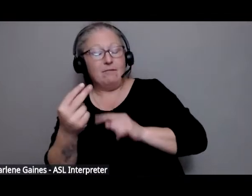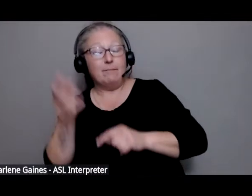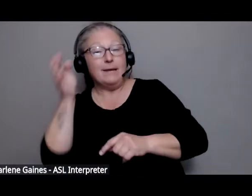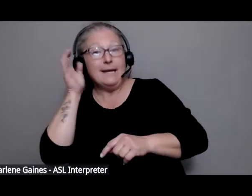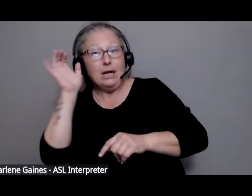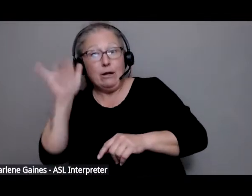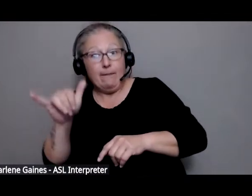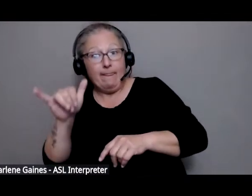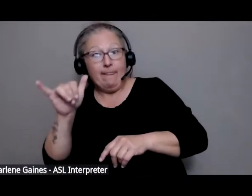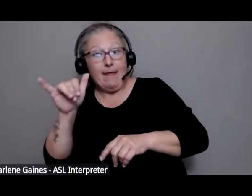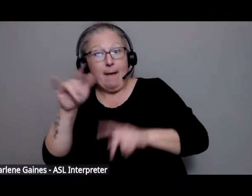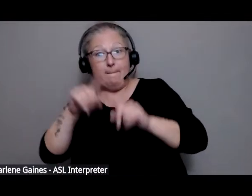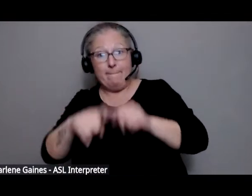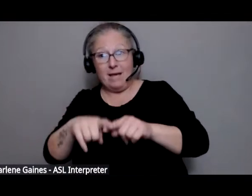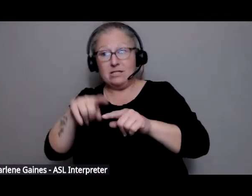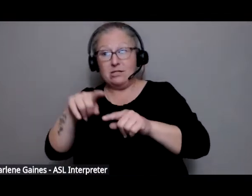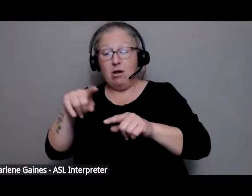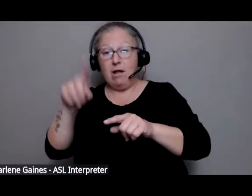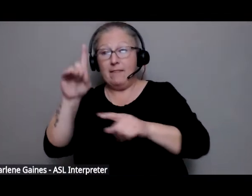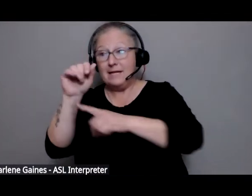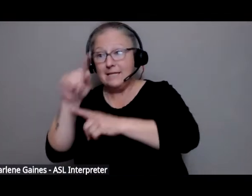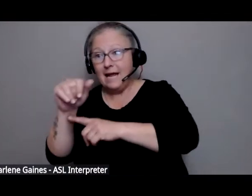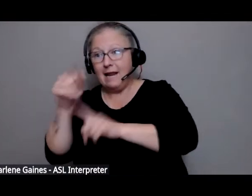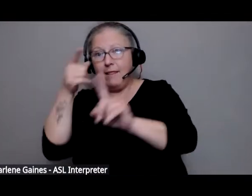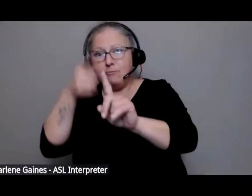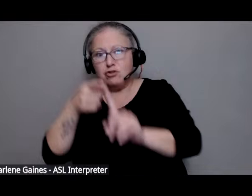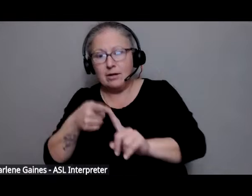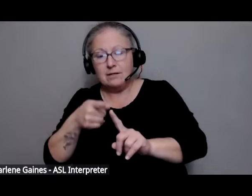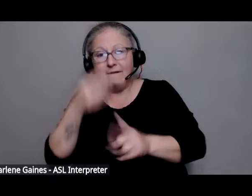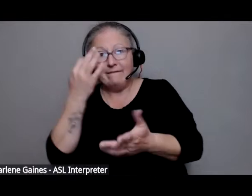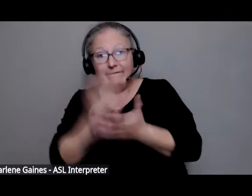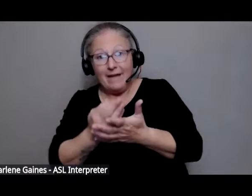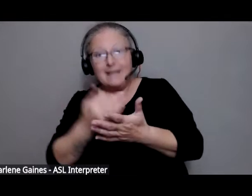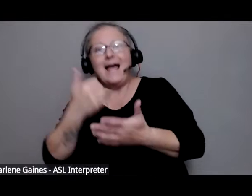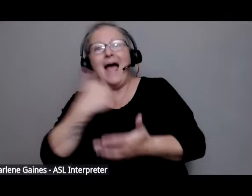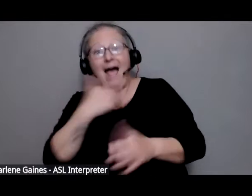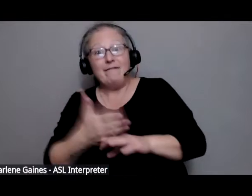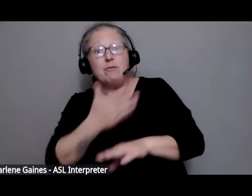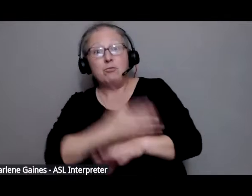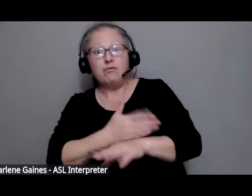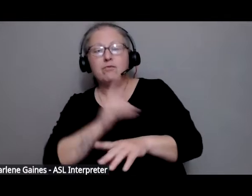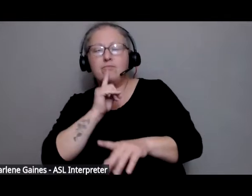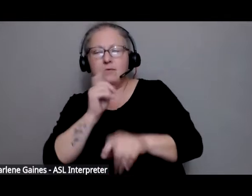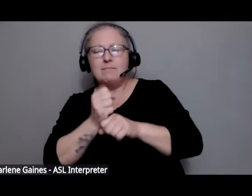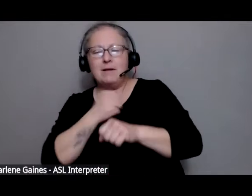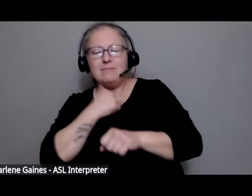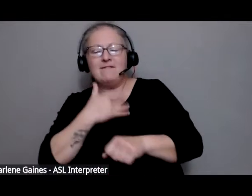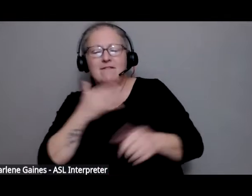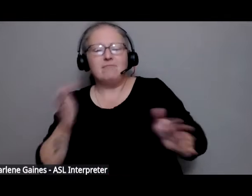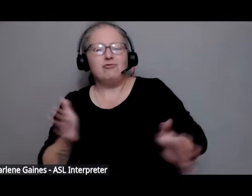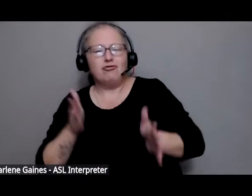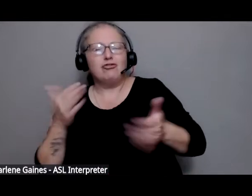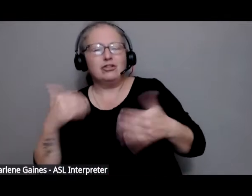that like based on just the data and the objective fact, there is improvement is really encouraging.